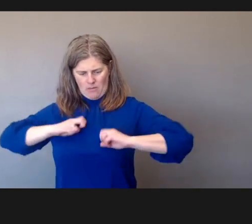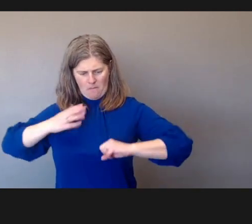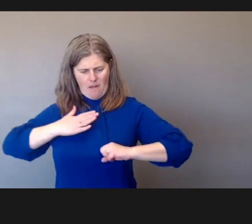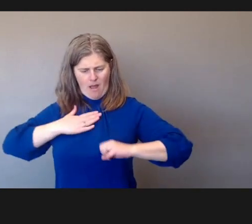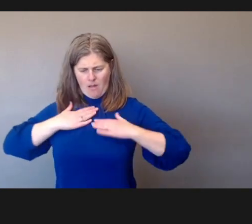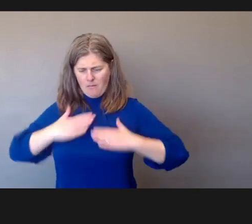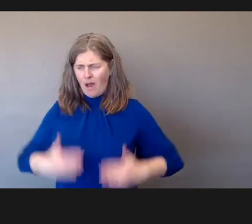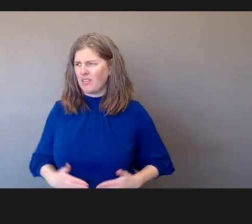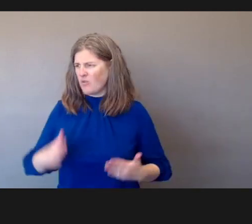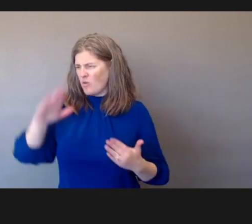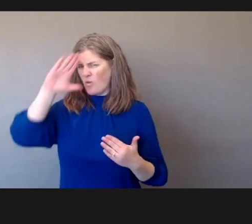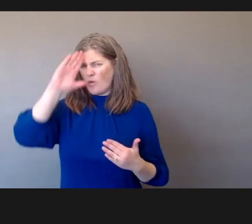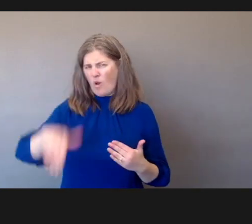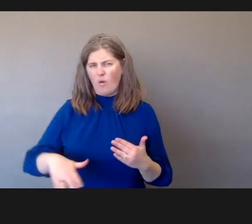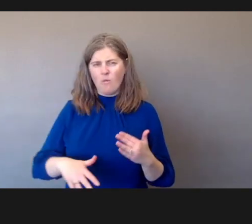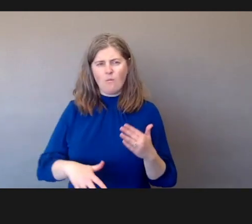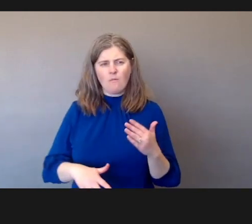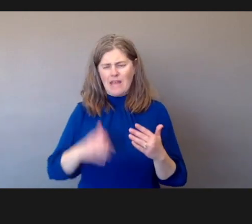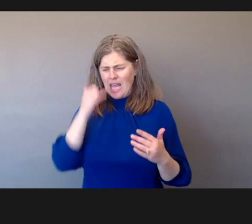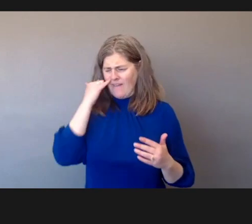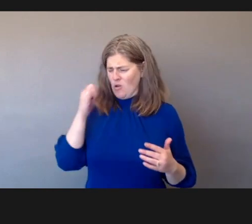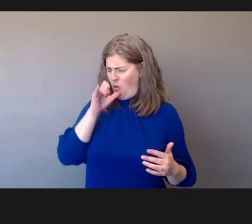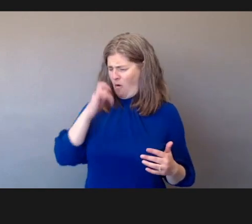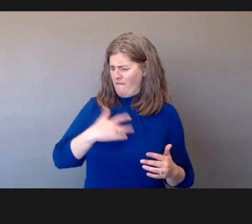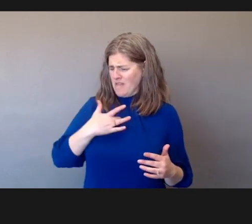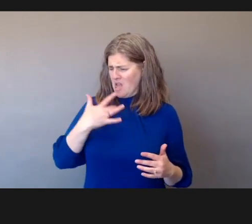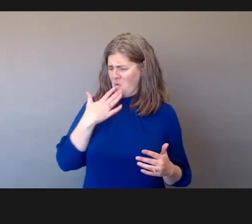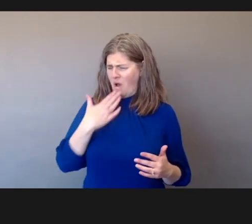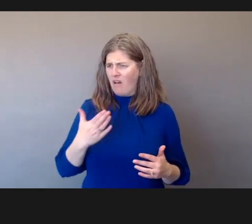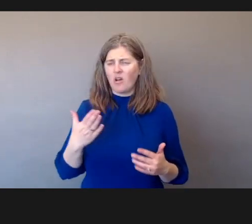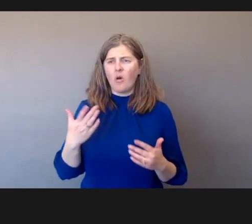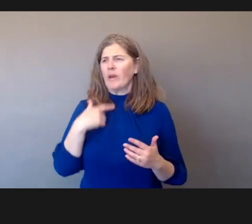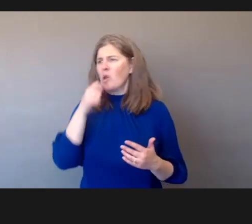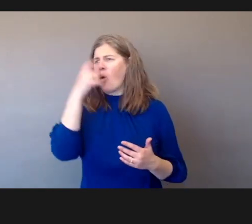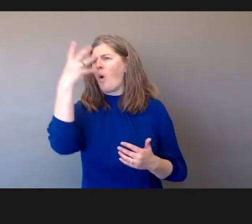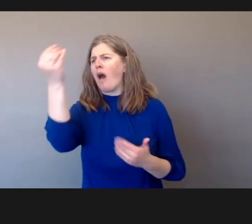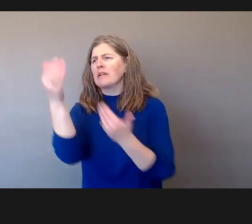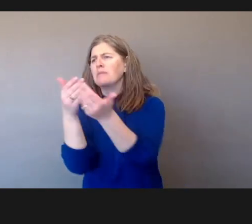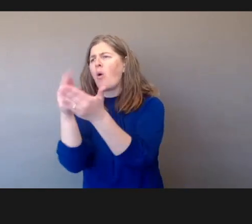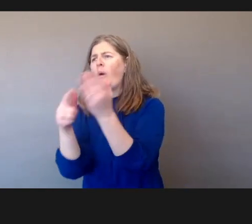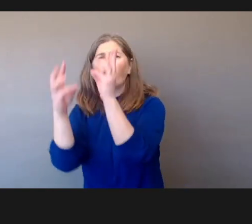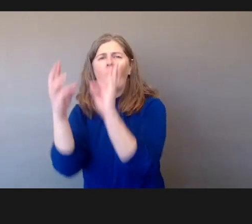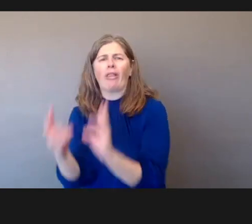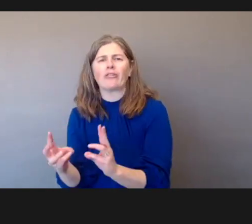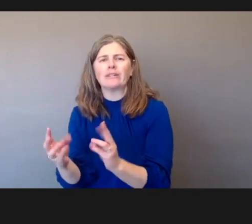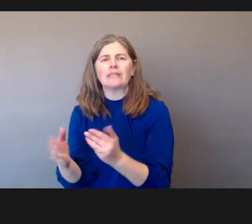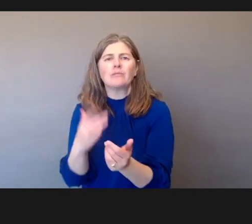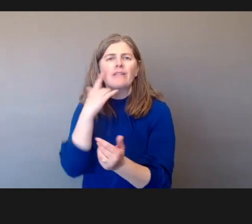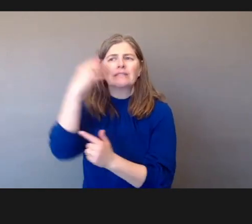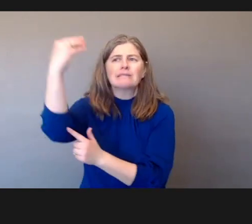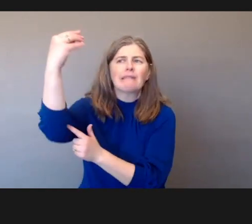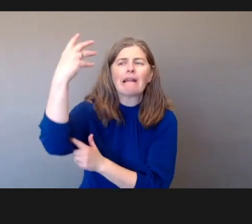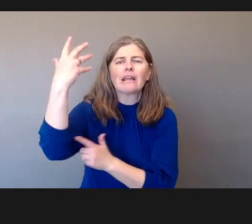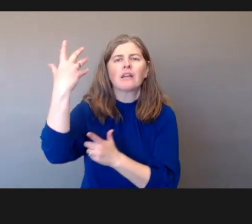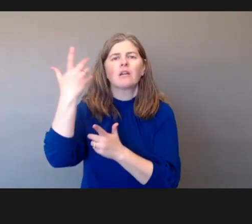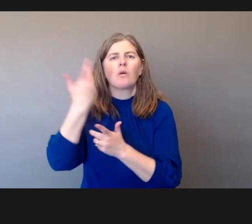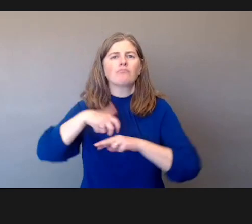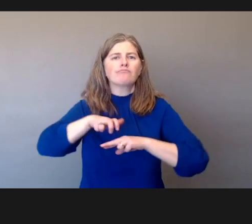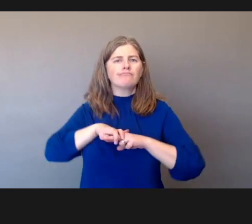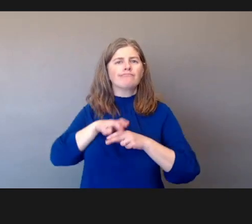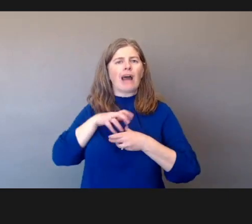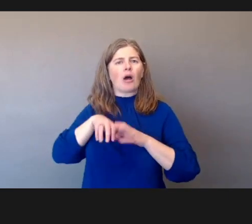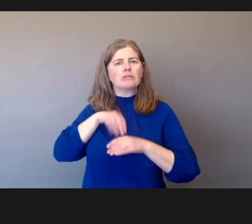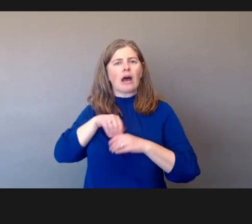Most of us, when we're not feeling well, we don't go out no matter what the weather is, even if it's nice, or we just sit on our back porch. And